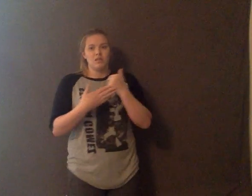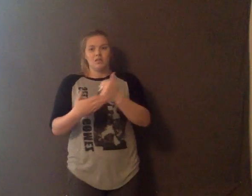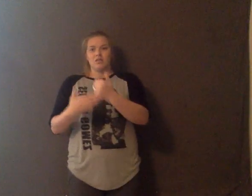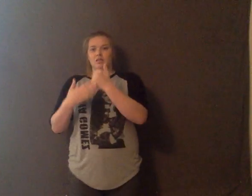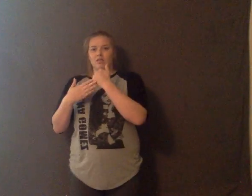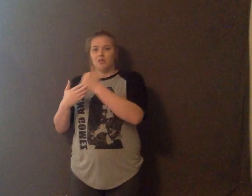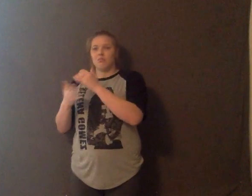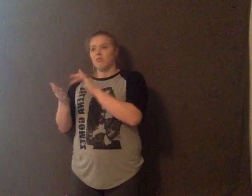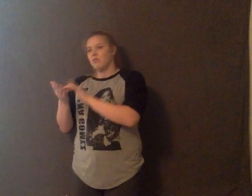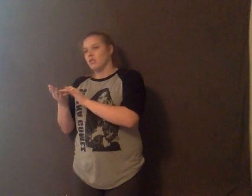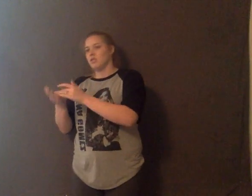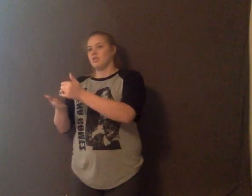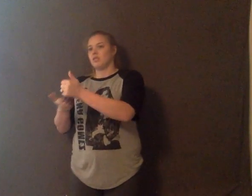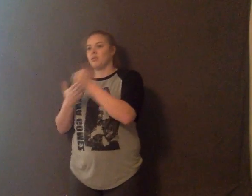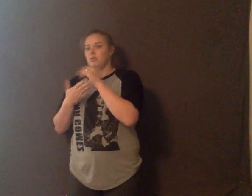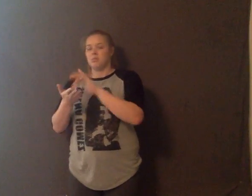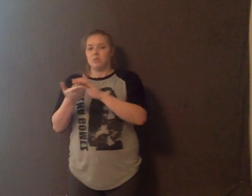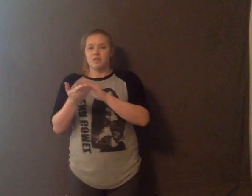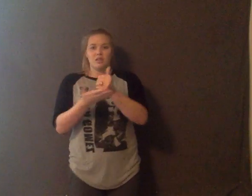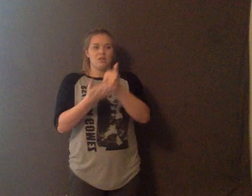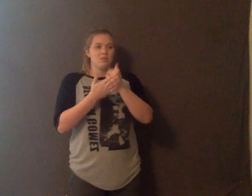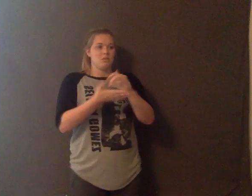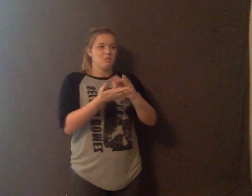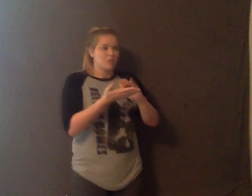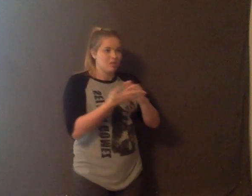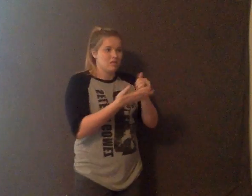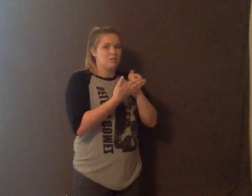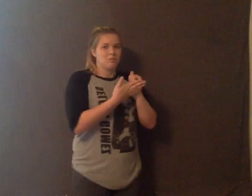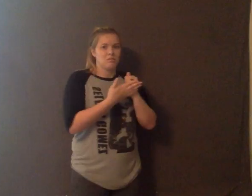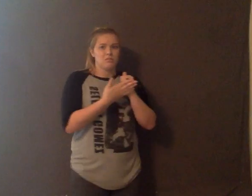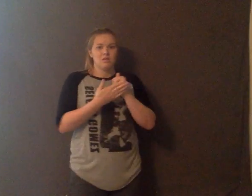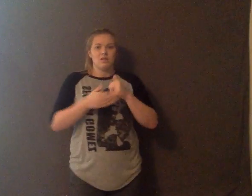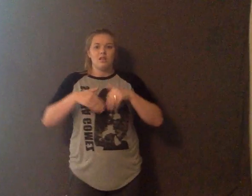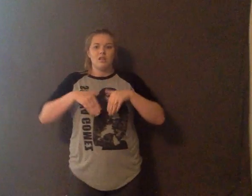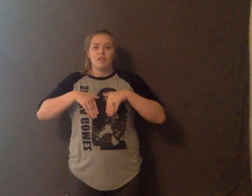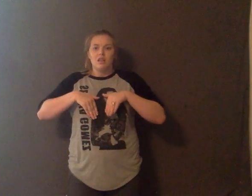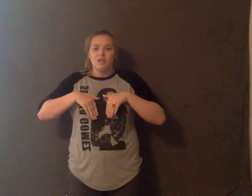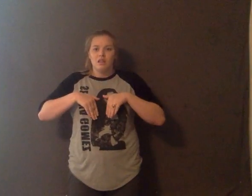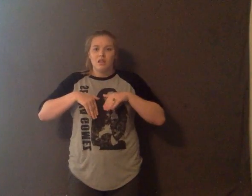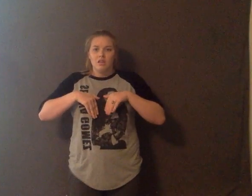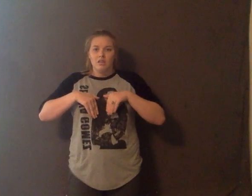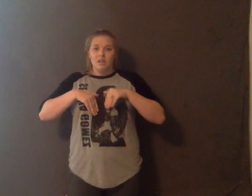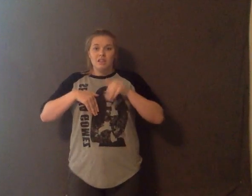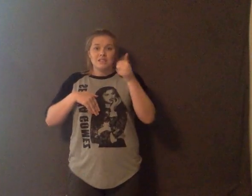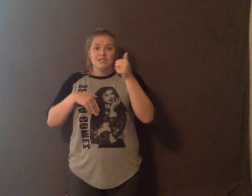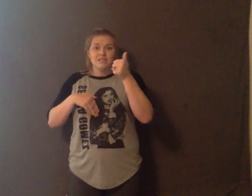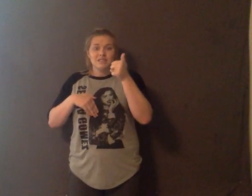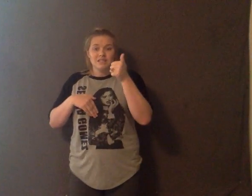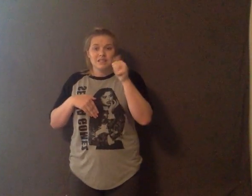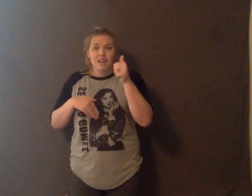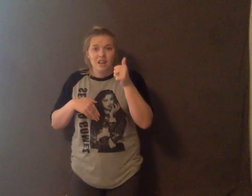different medications to help me with my asthma, and nothing helped, and I was stuck on the couch for the last 10 months, unable to